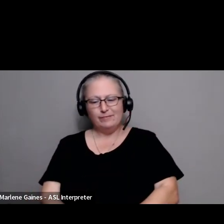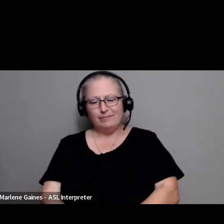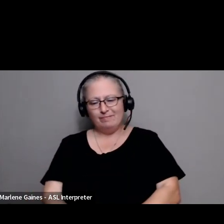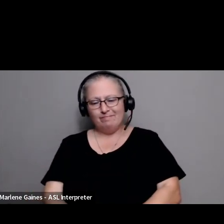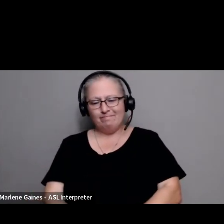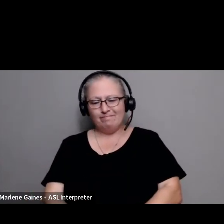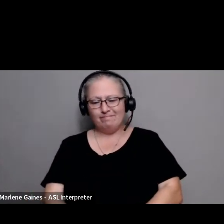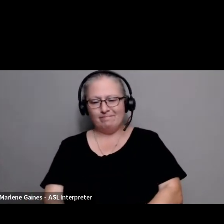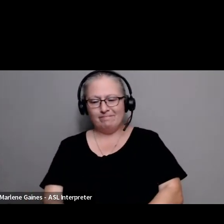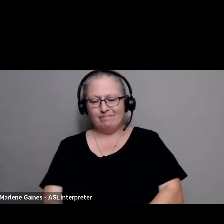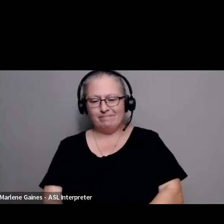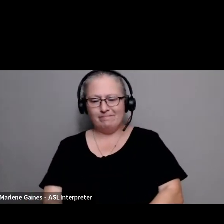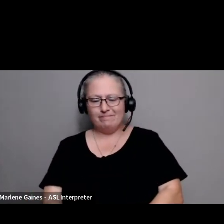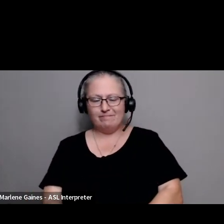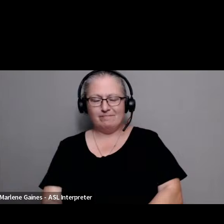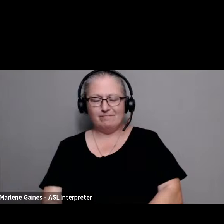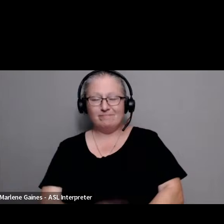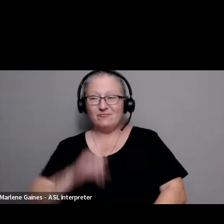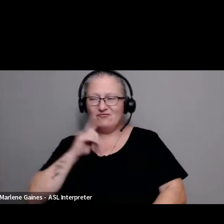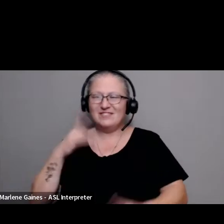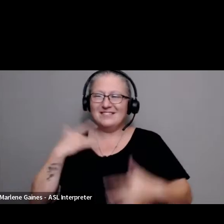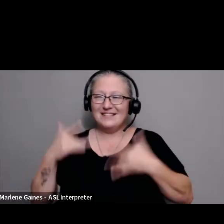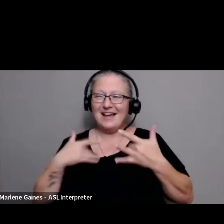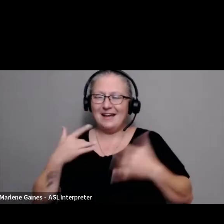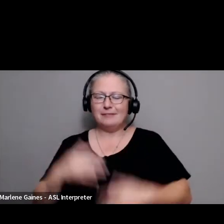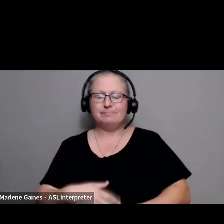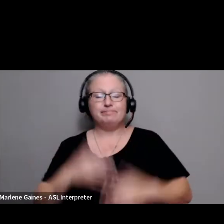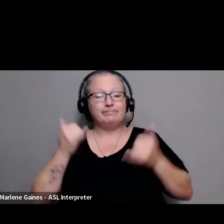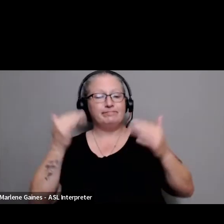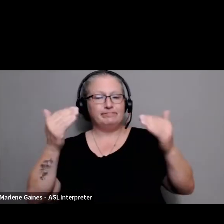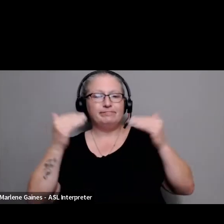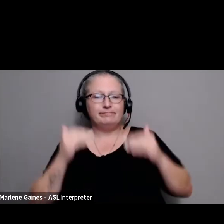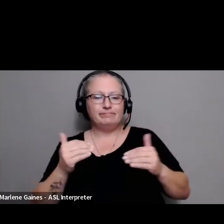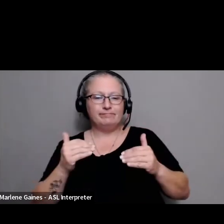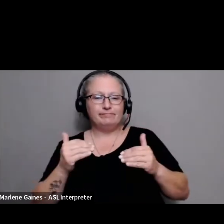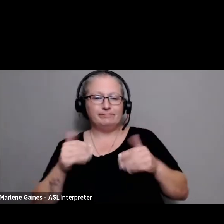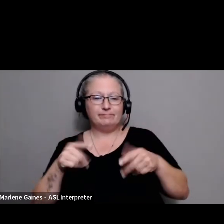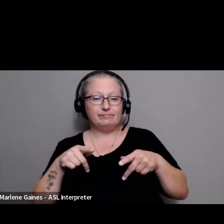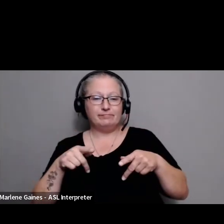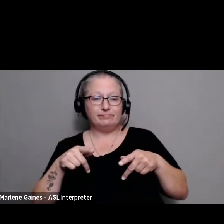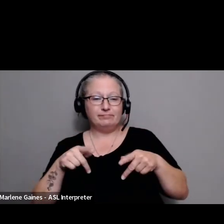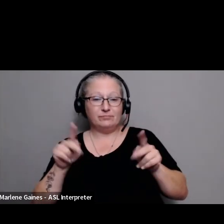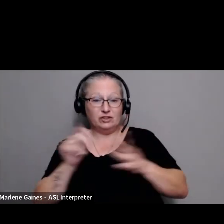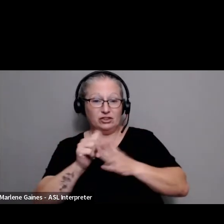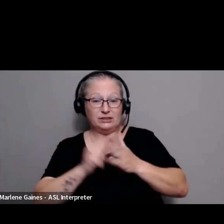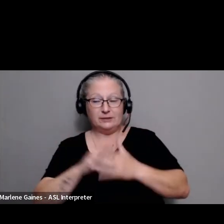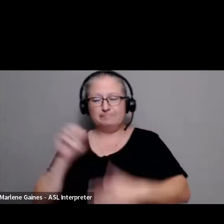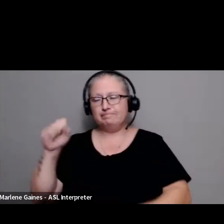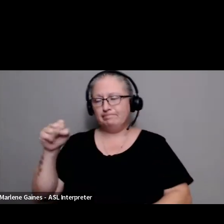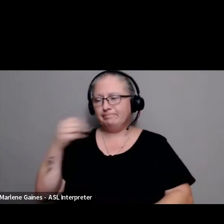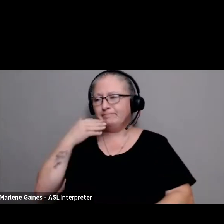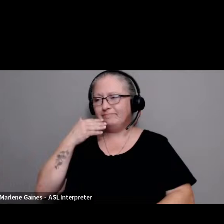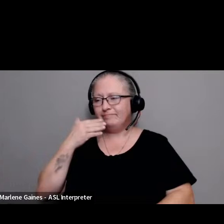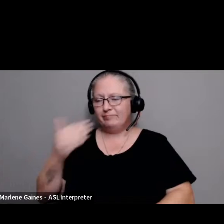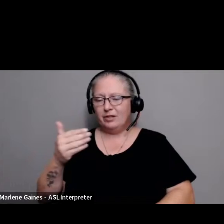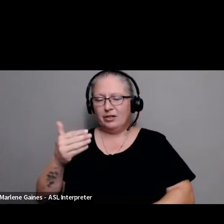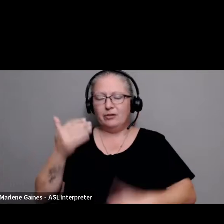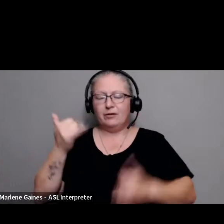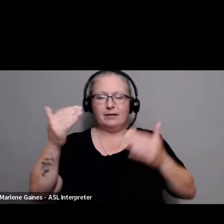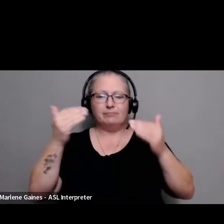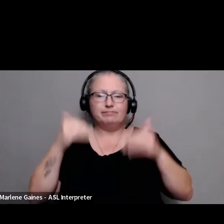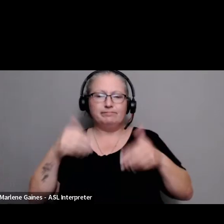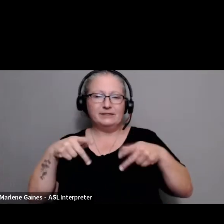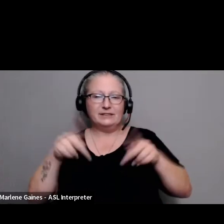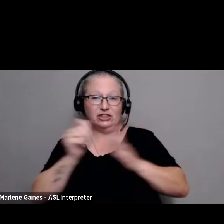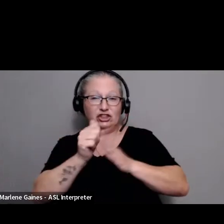This Okay, is exciting. we'll go on to the consent agenda. Yep. Thank you. Okay, we're moving on to the consent agenda.